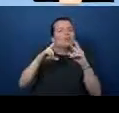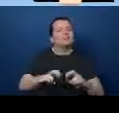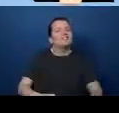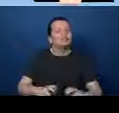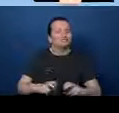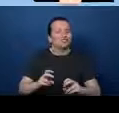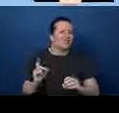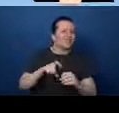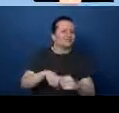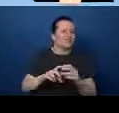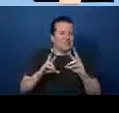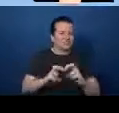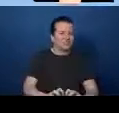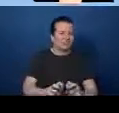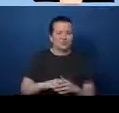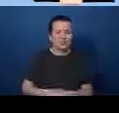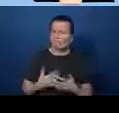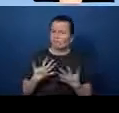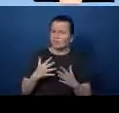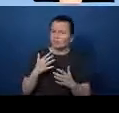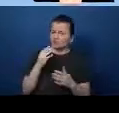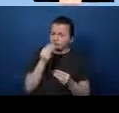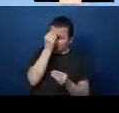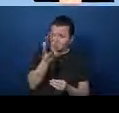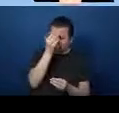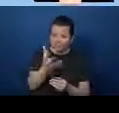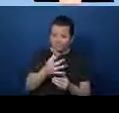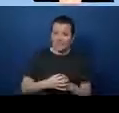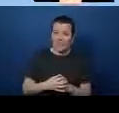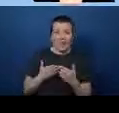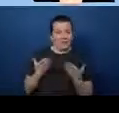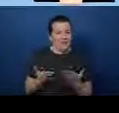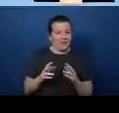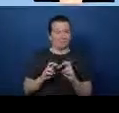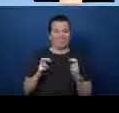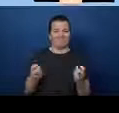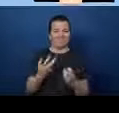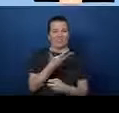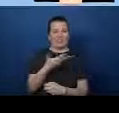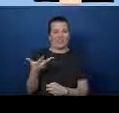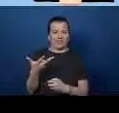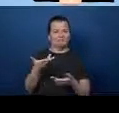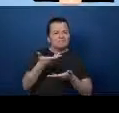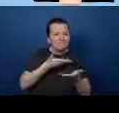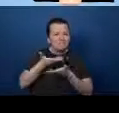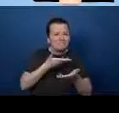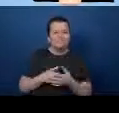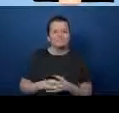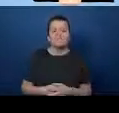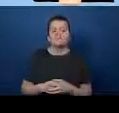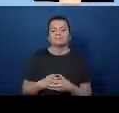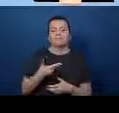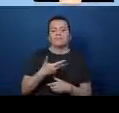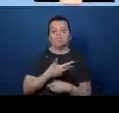we have 3 panelists in this session, And I will request that